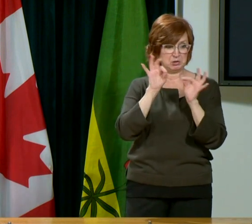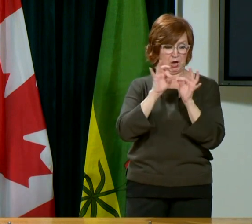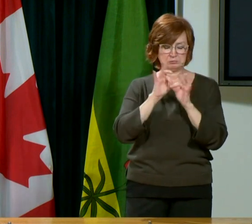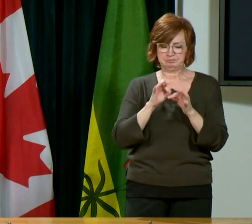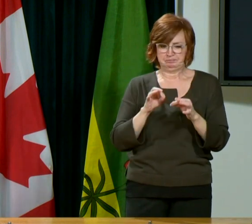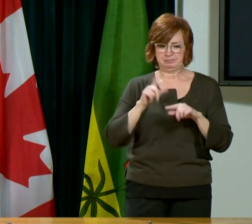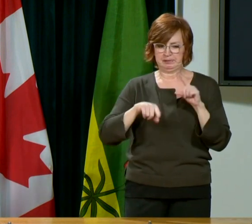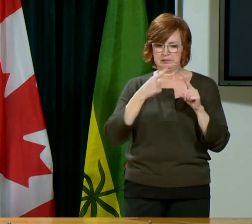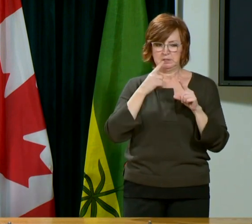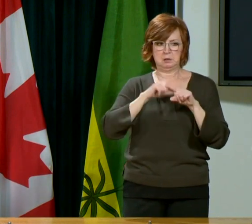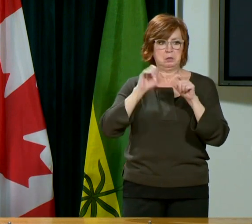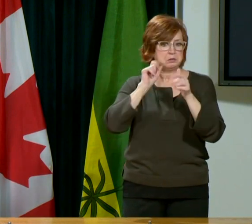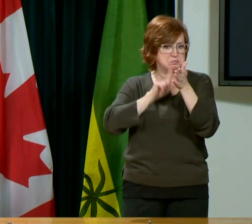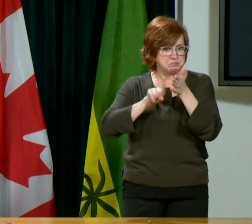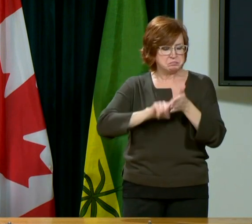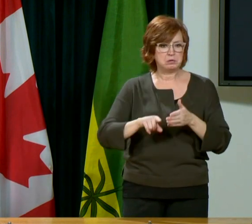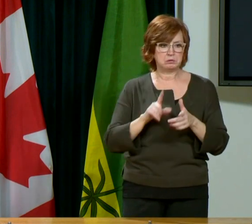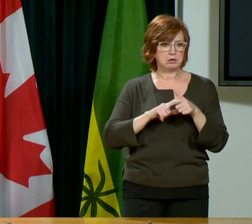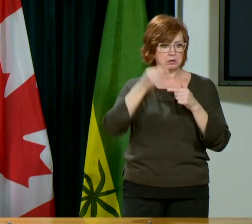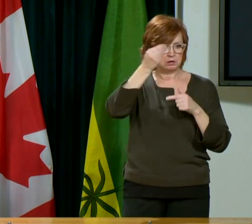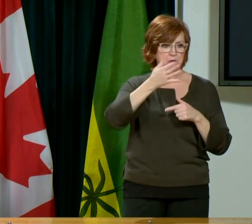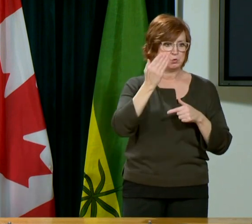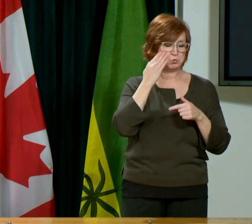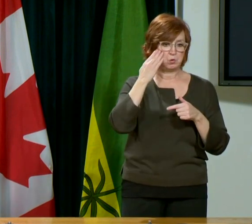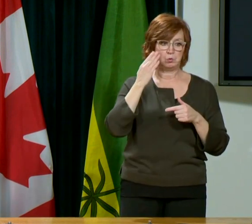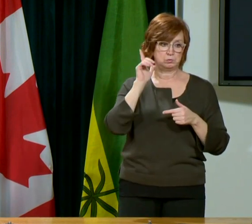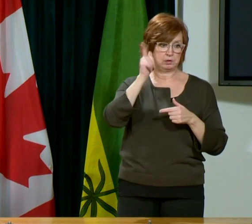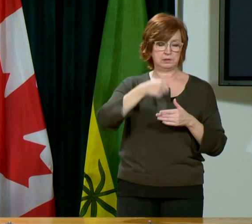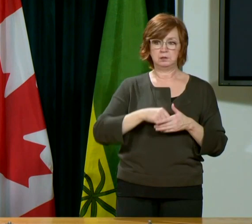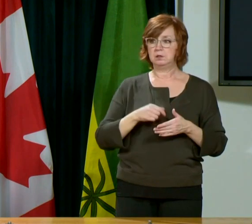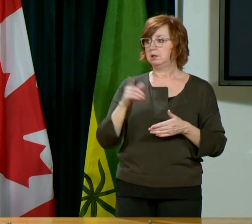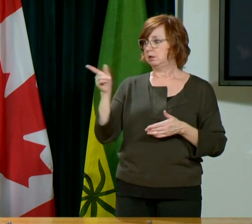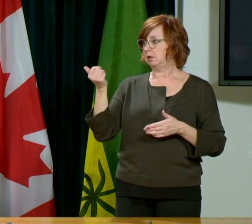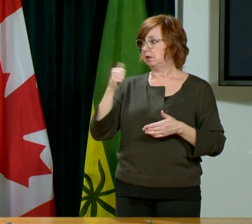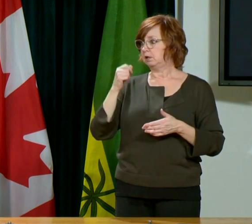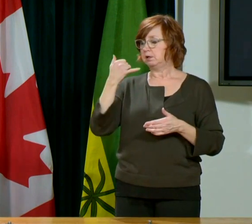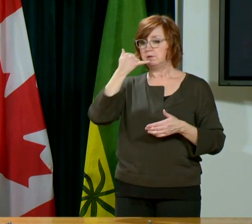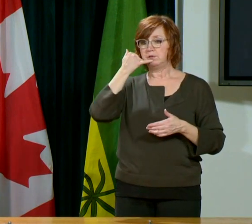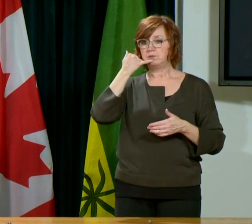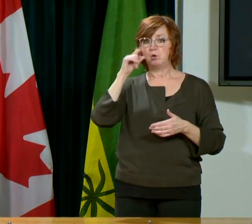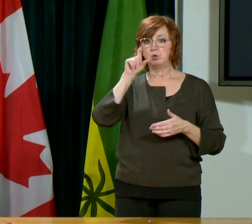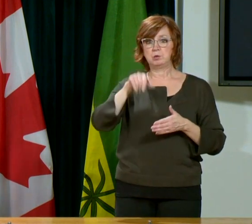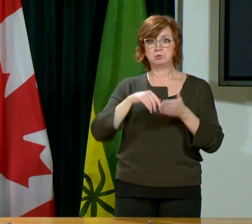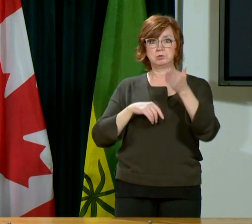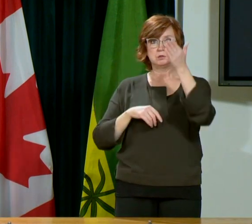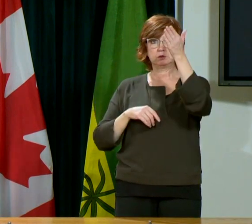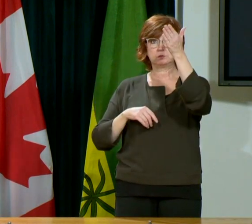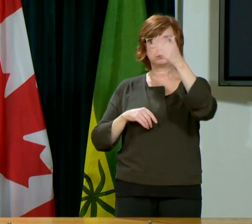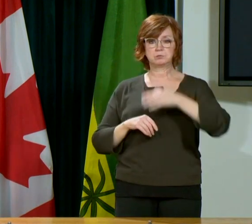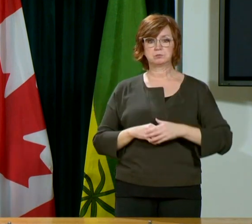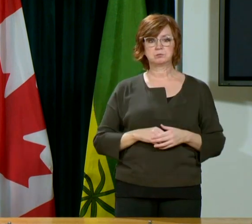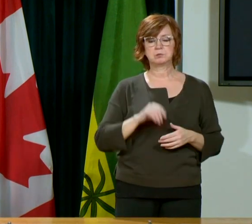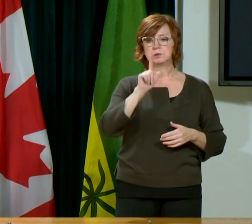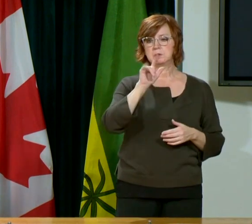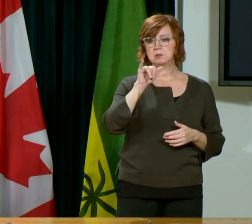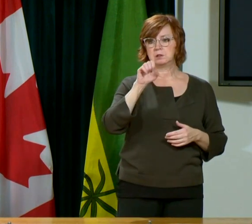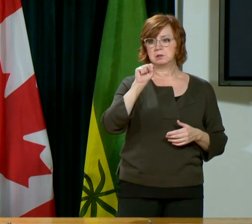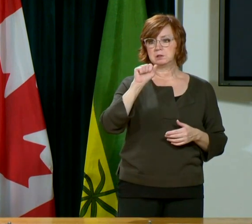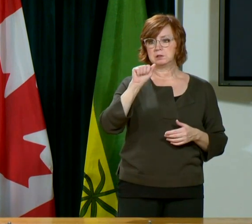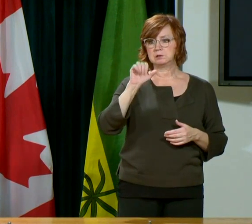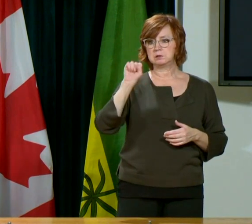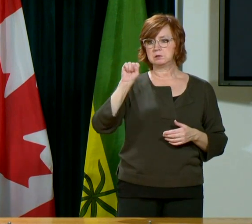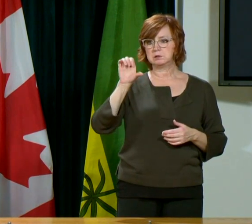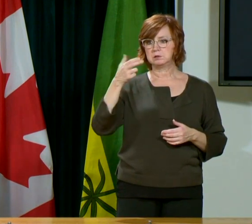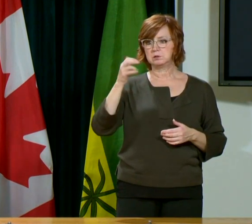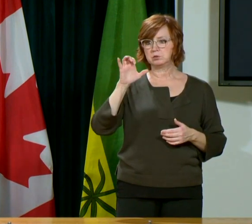work across the SHA. Can we take another question on the line, please? We have Lisa Schick with CJME.